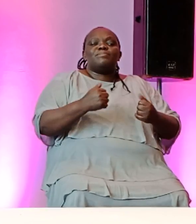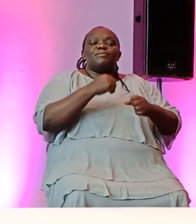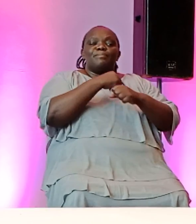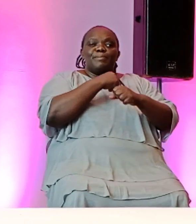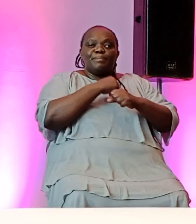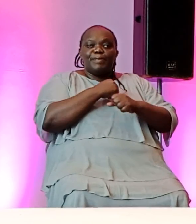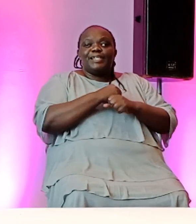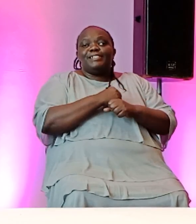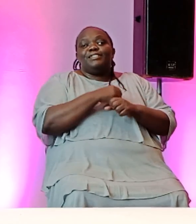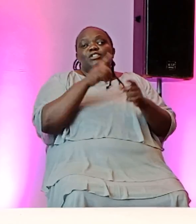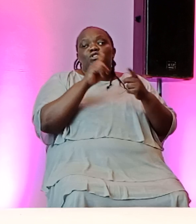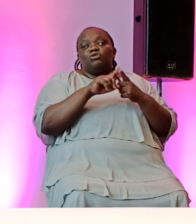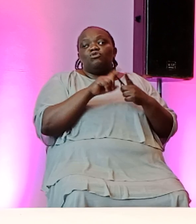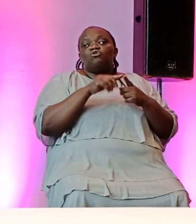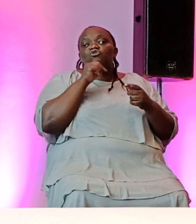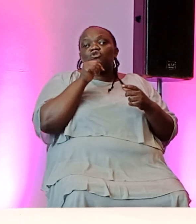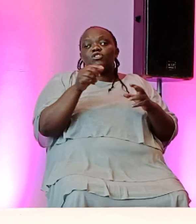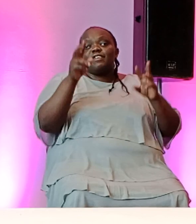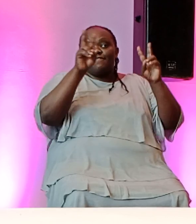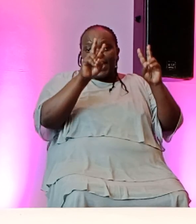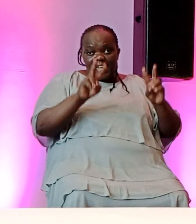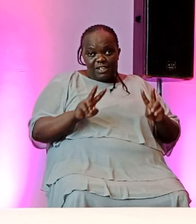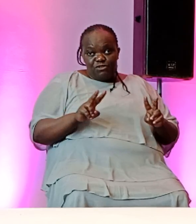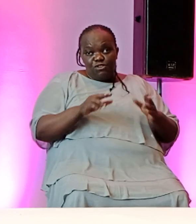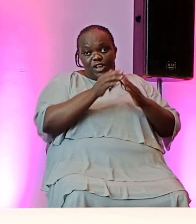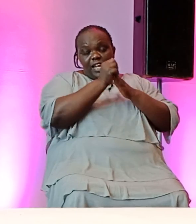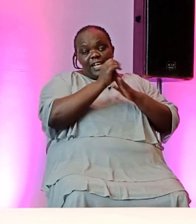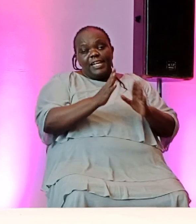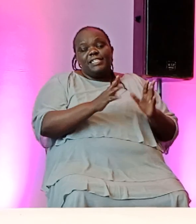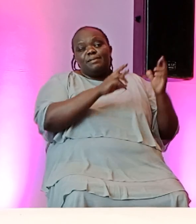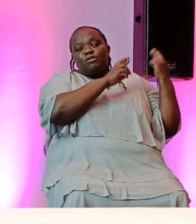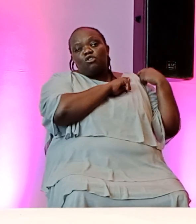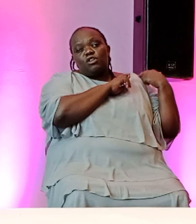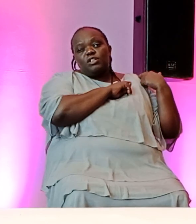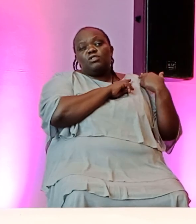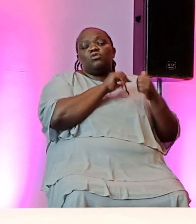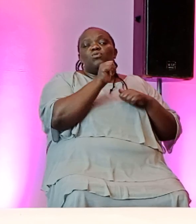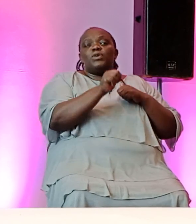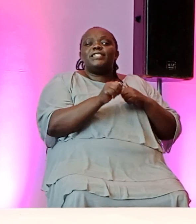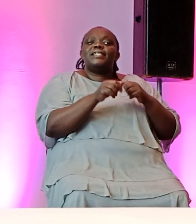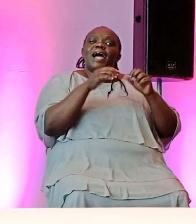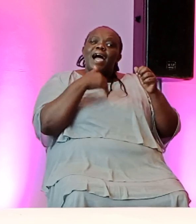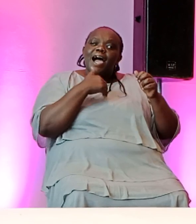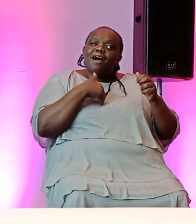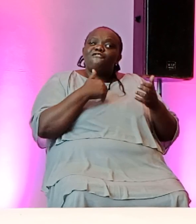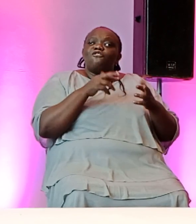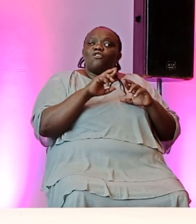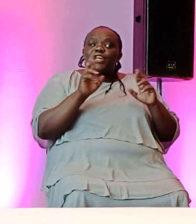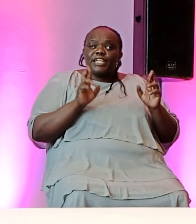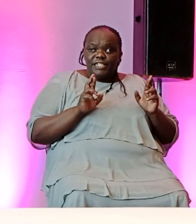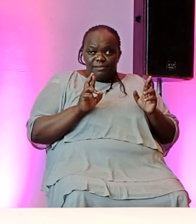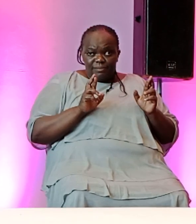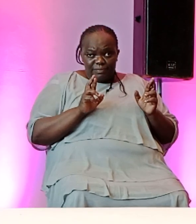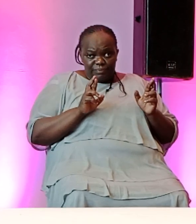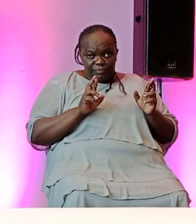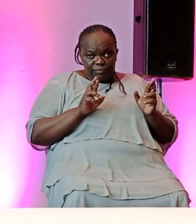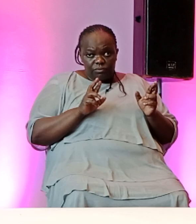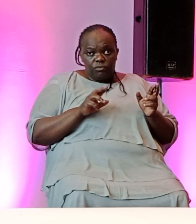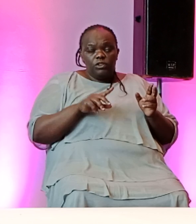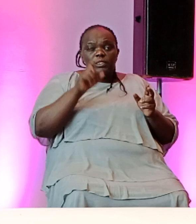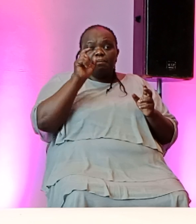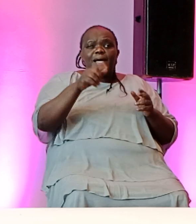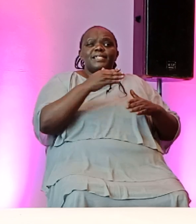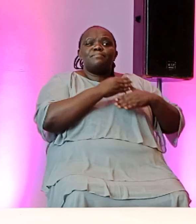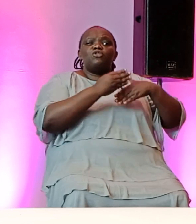made to not perceive or value leadership roles, which they may have already. We should